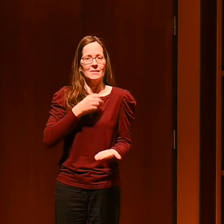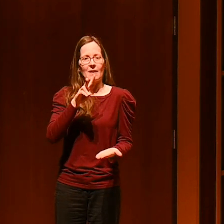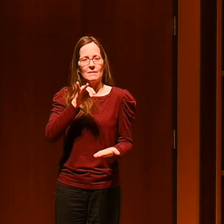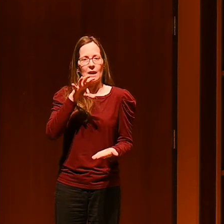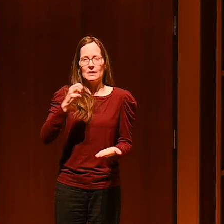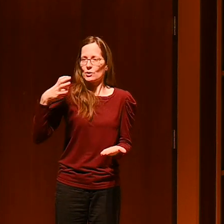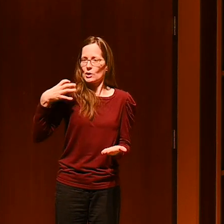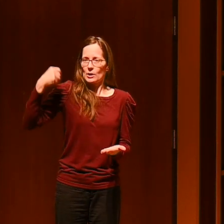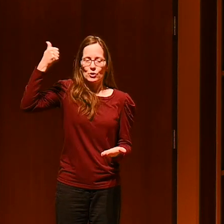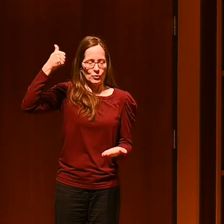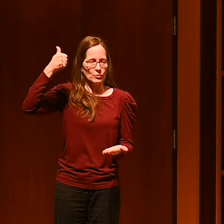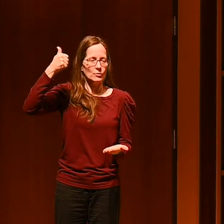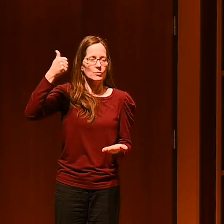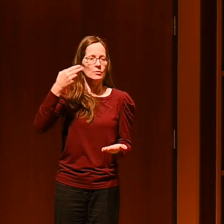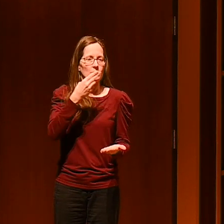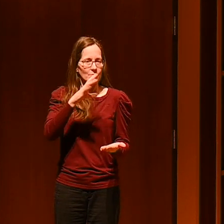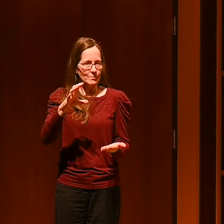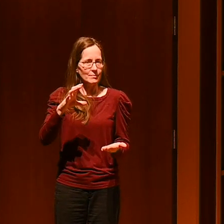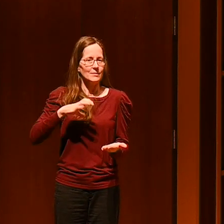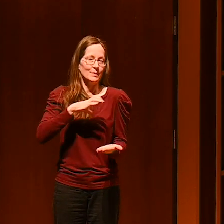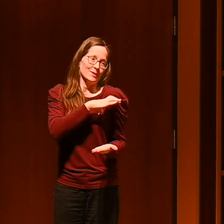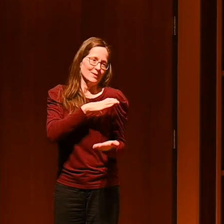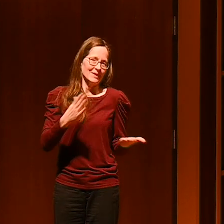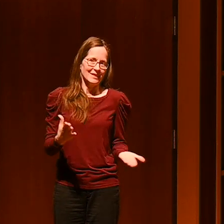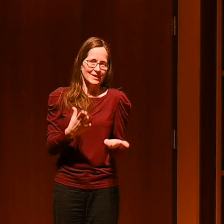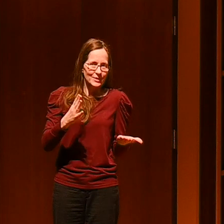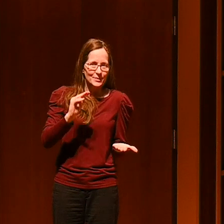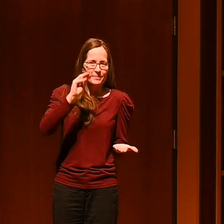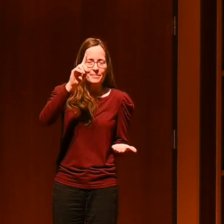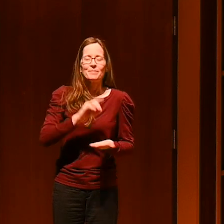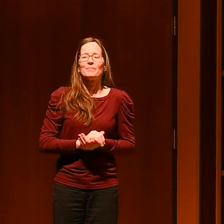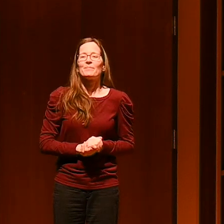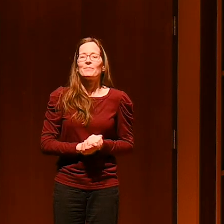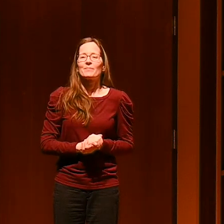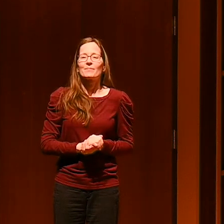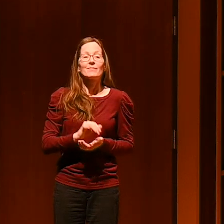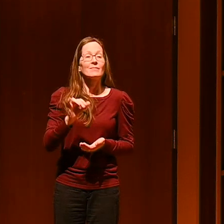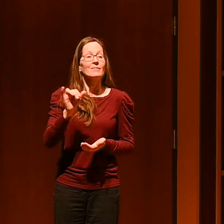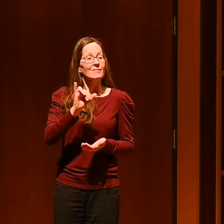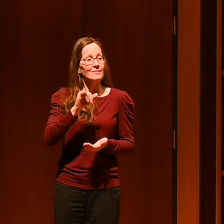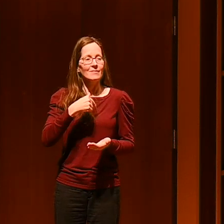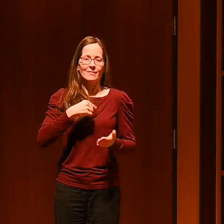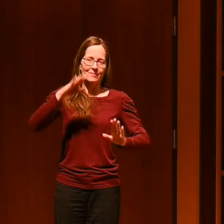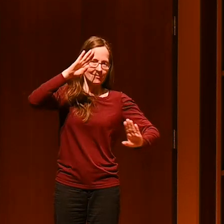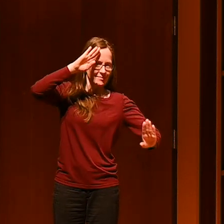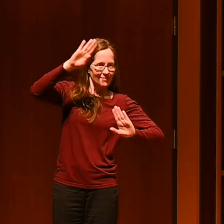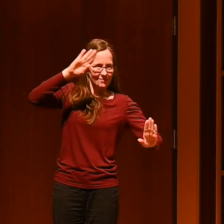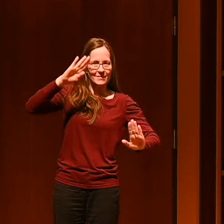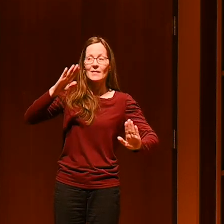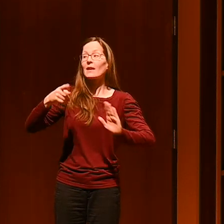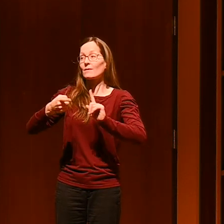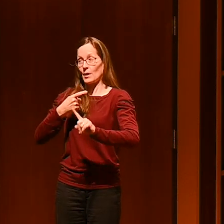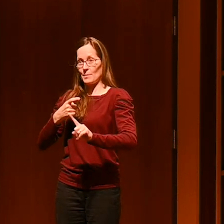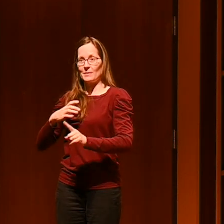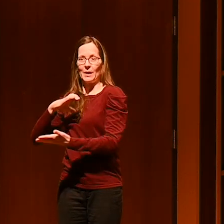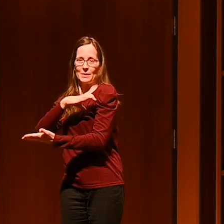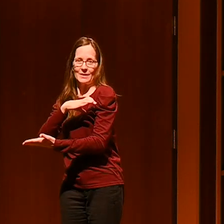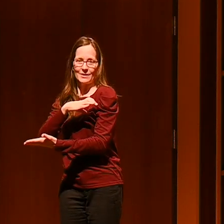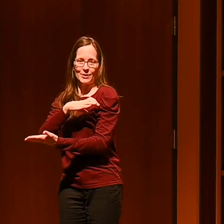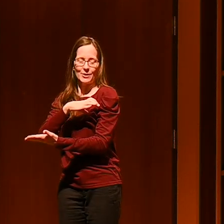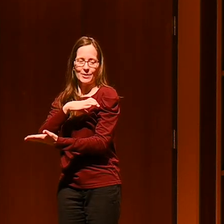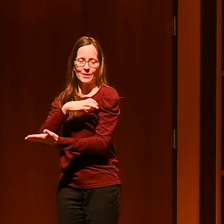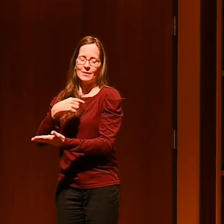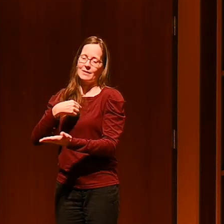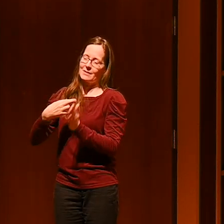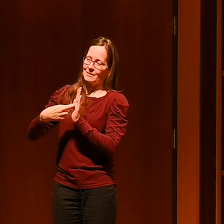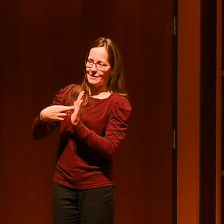here in Howard County, Maryland. It is also my pleasure to bring greetings on behalf of the Howard County Council to commemorate this exciting day.